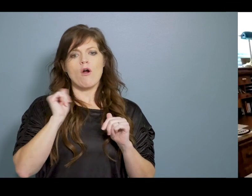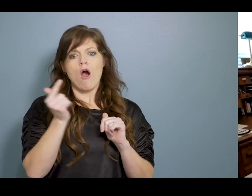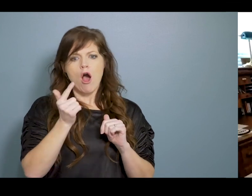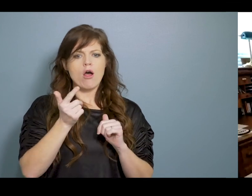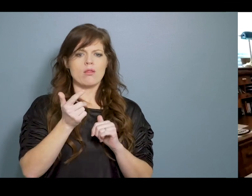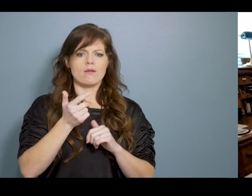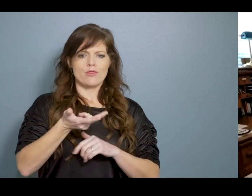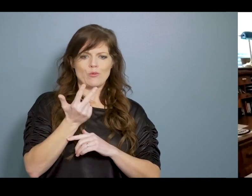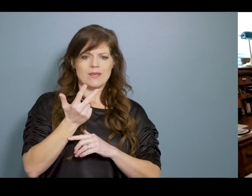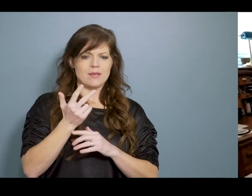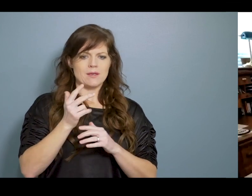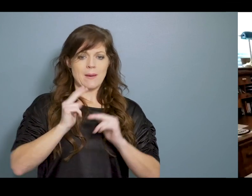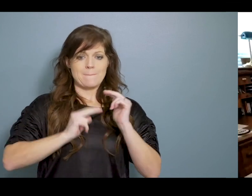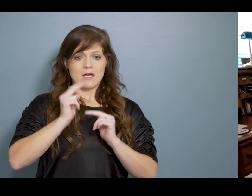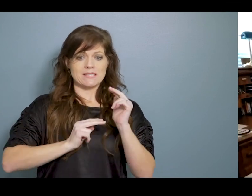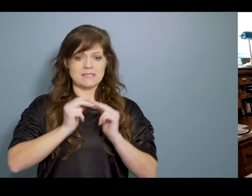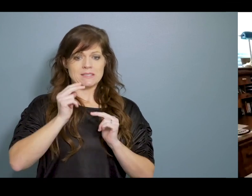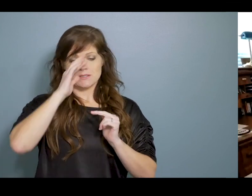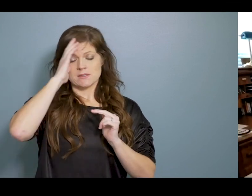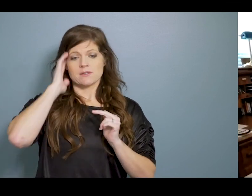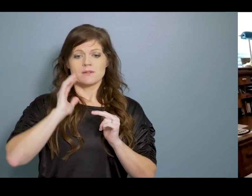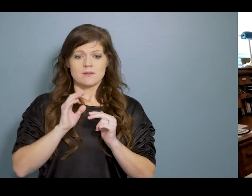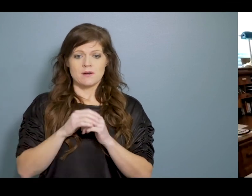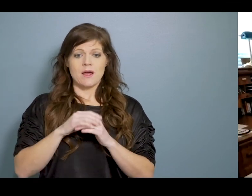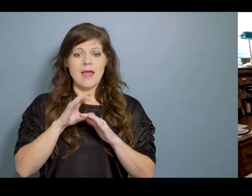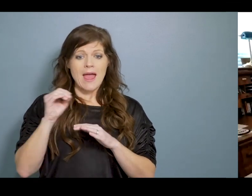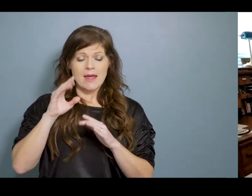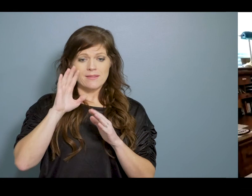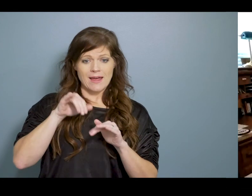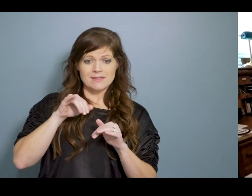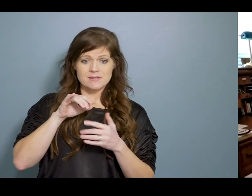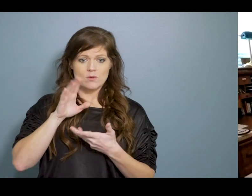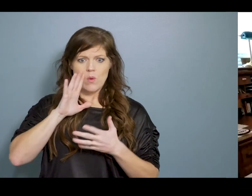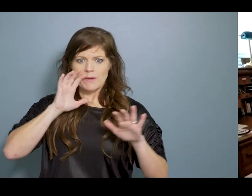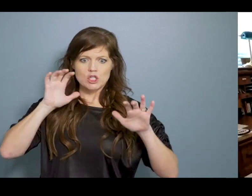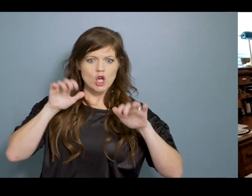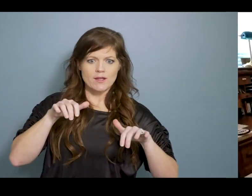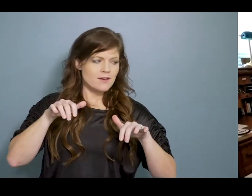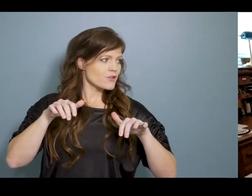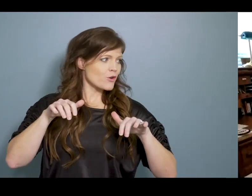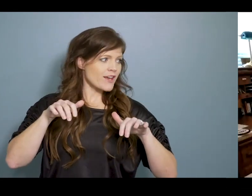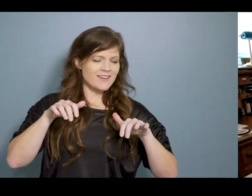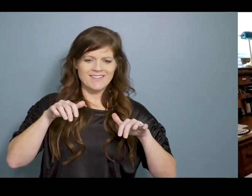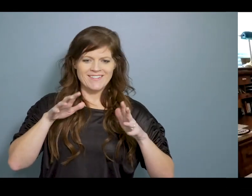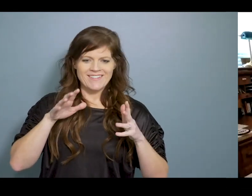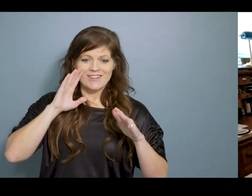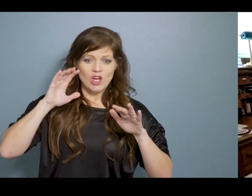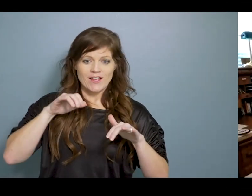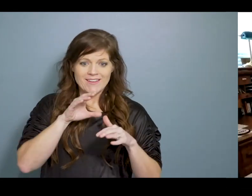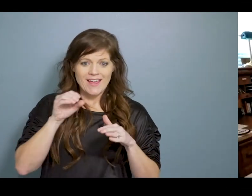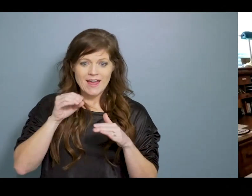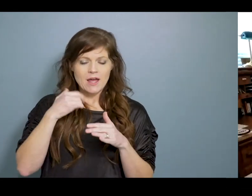American what's happening now, and in our history, this is just stunning, shocking and all. I